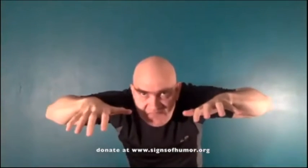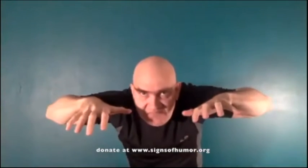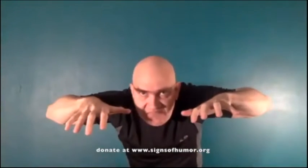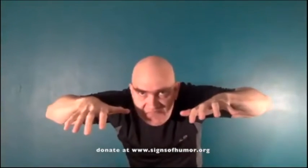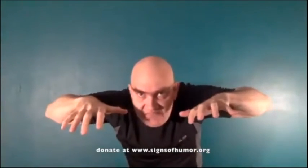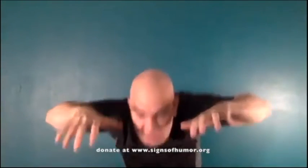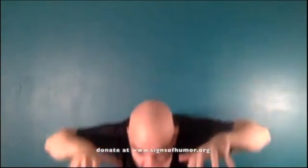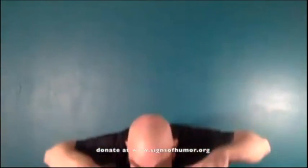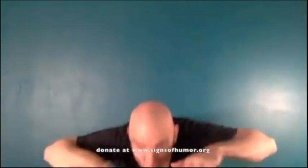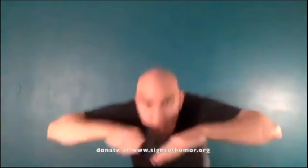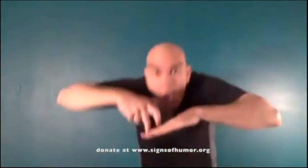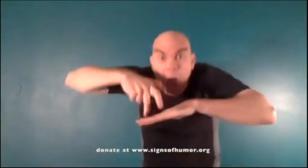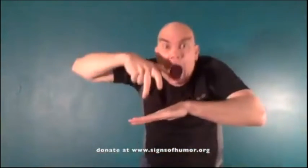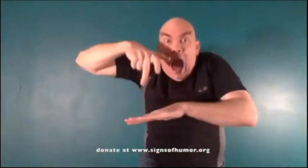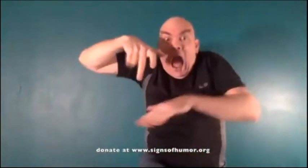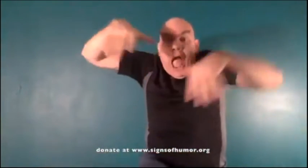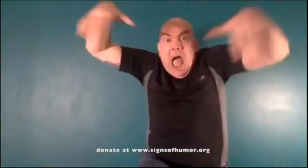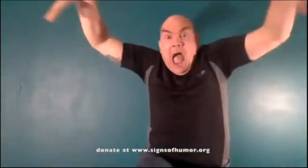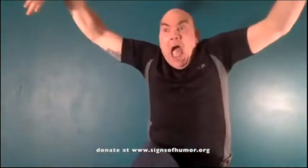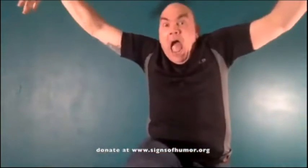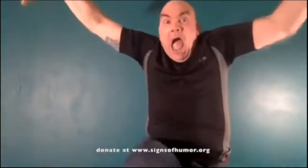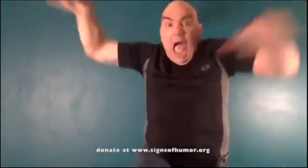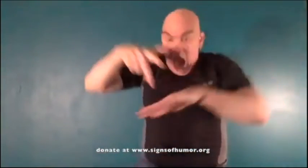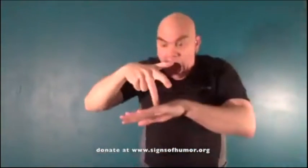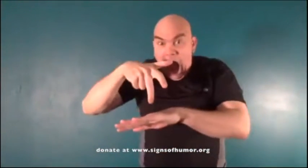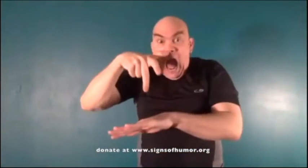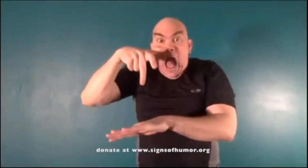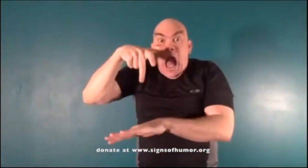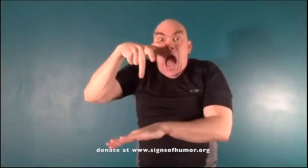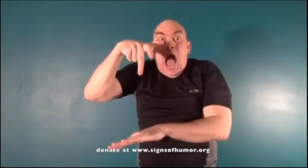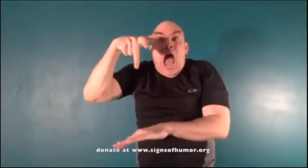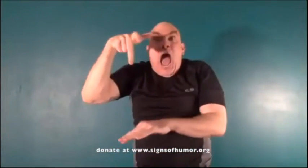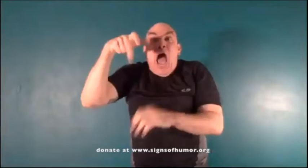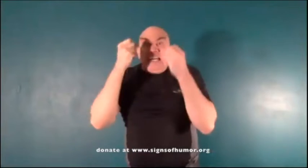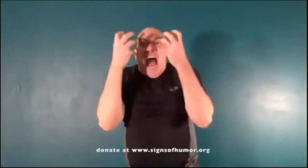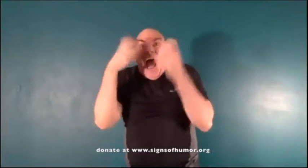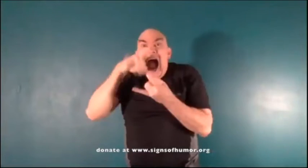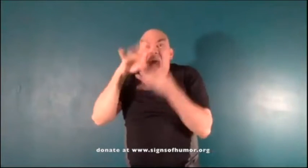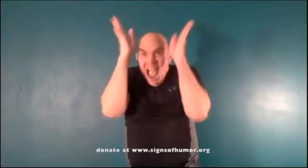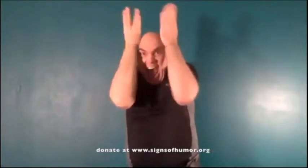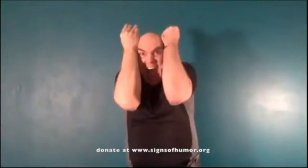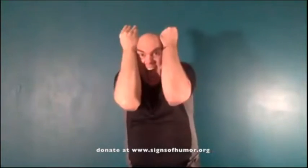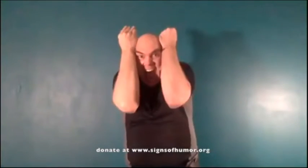on us. Jumps up. It's like a scene from The Matrix where the camera rotates around in